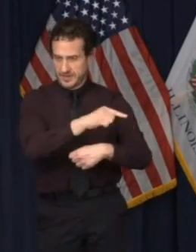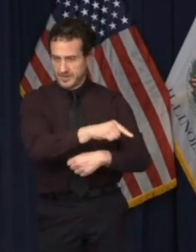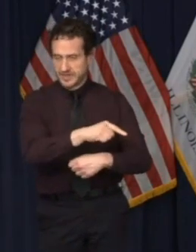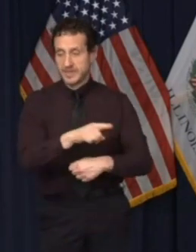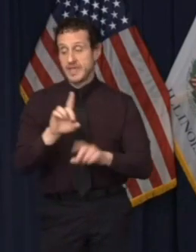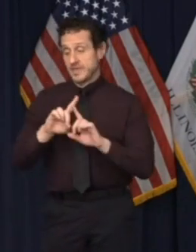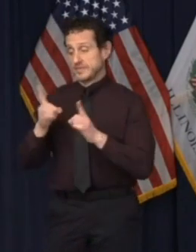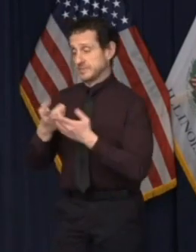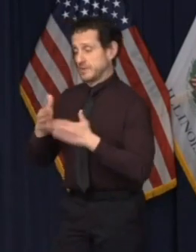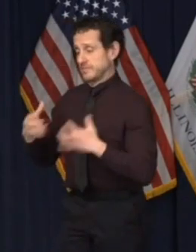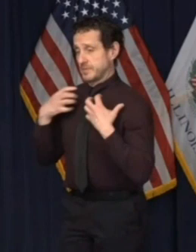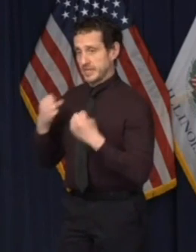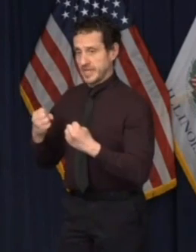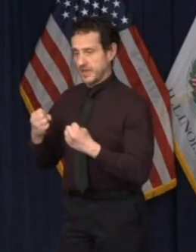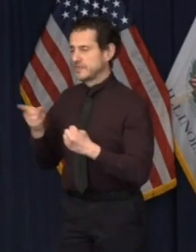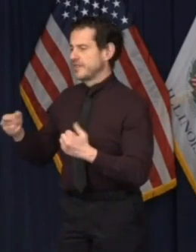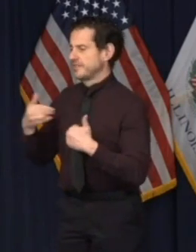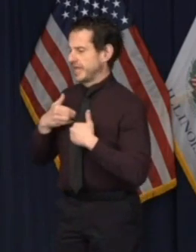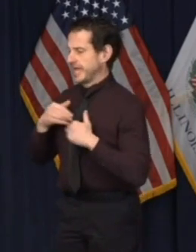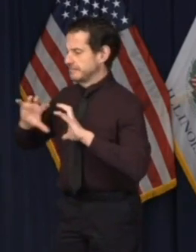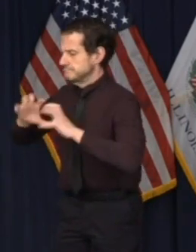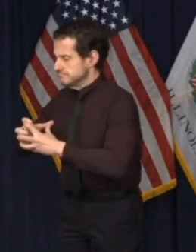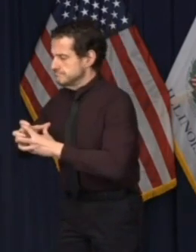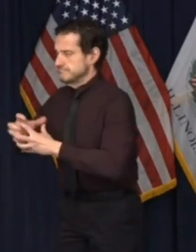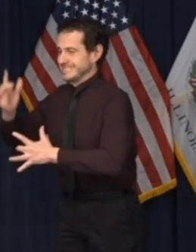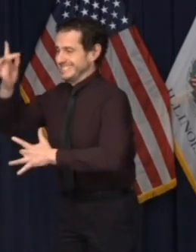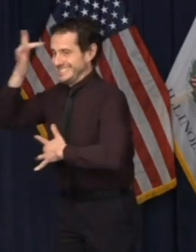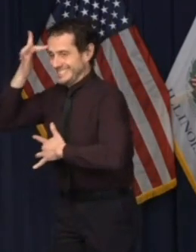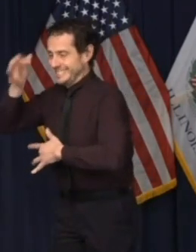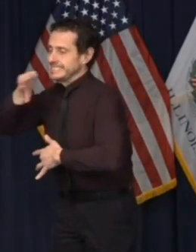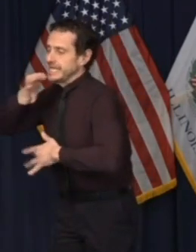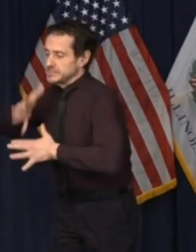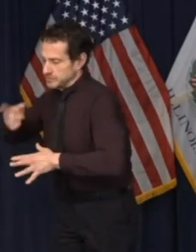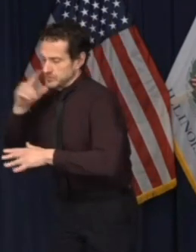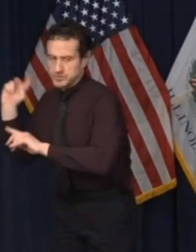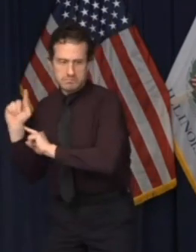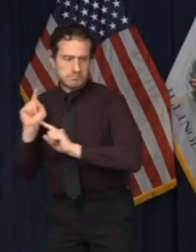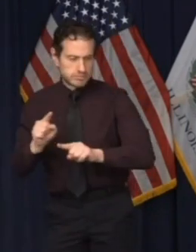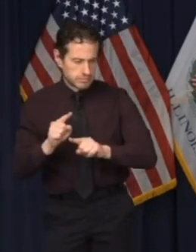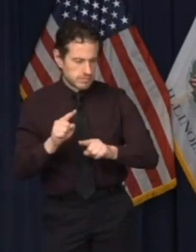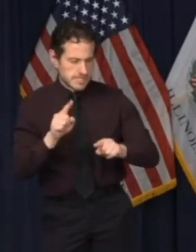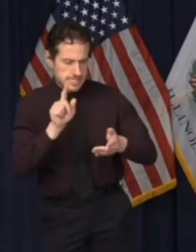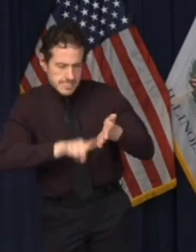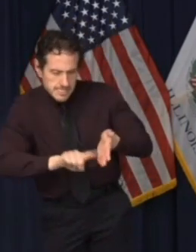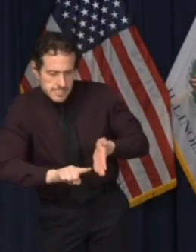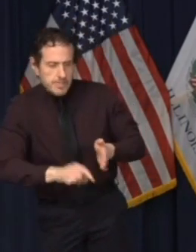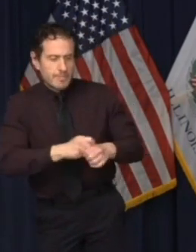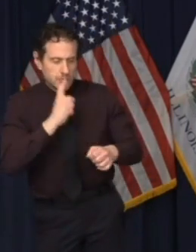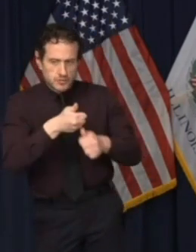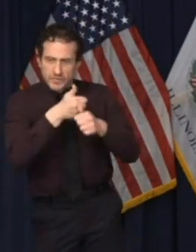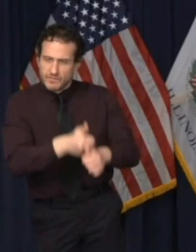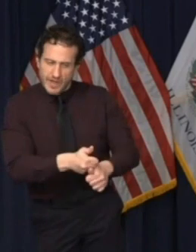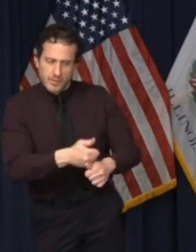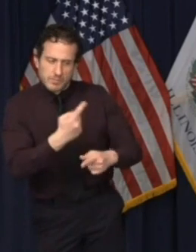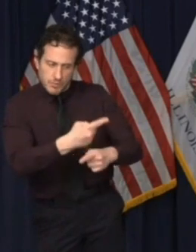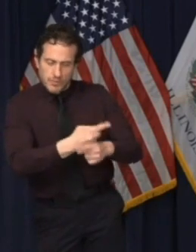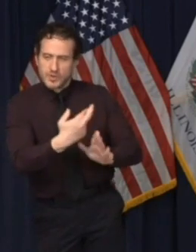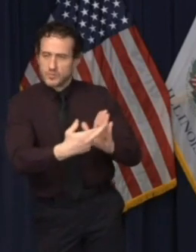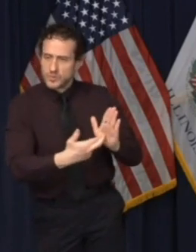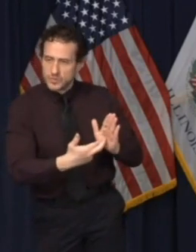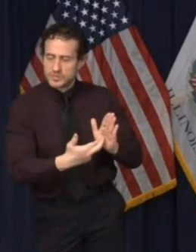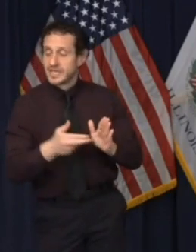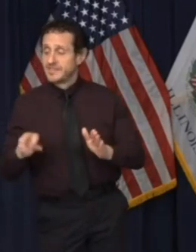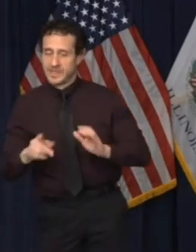of infectious disease experts to ensure proper protocols were being followed and ensure that communications procedures